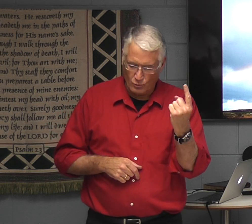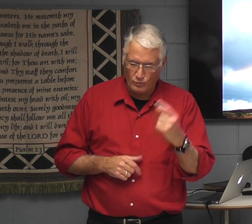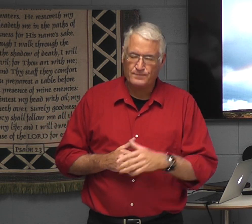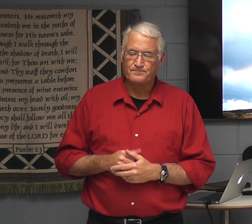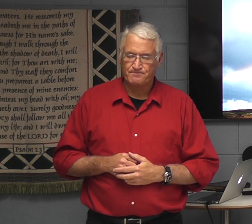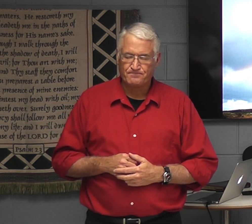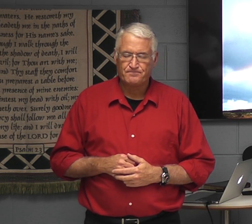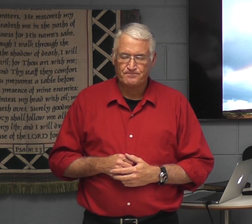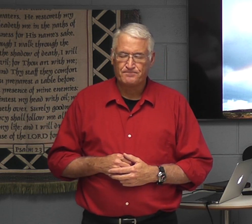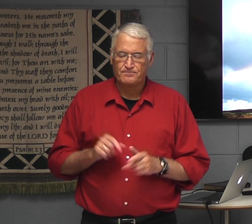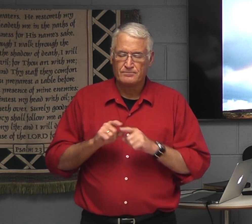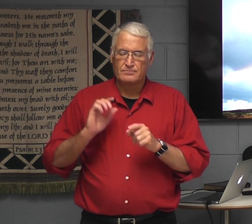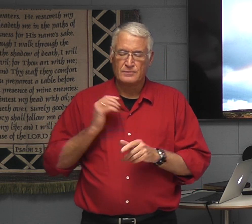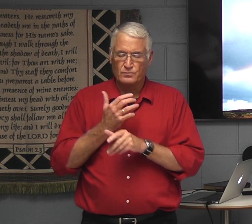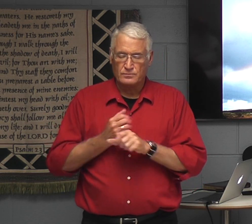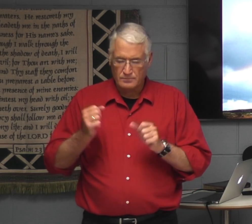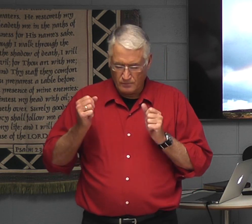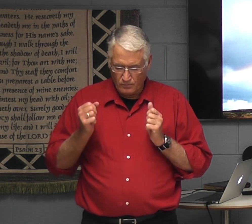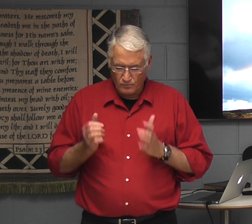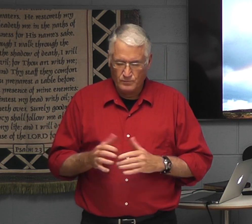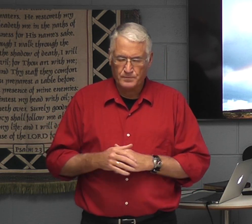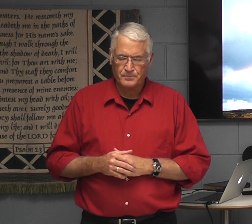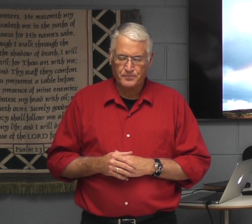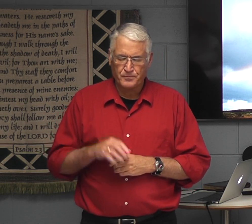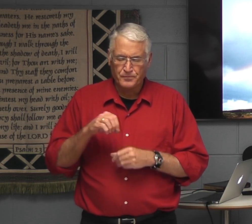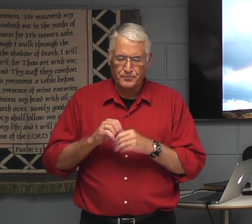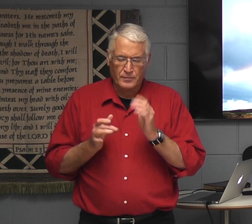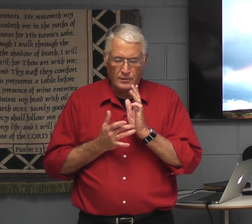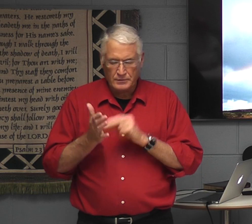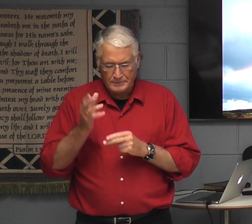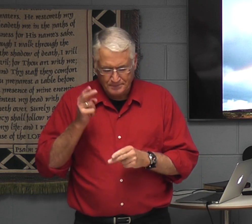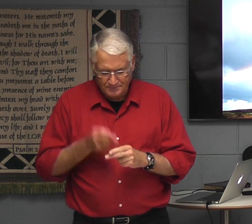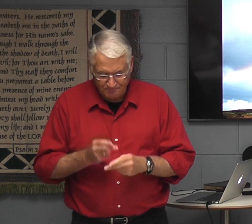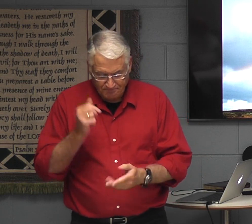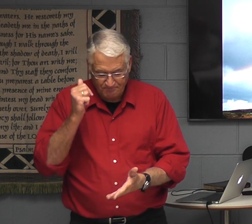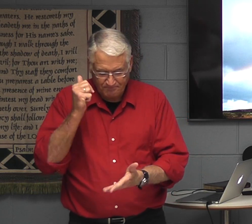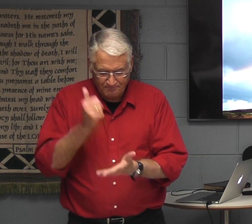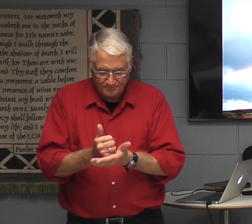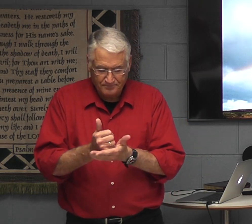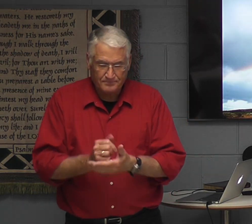through Jesus Christ. He is our Savior. In Jesus' name.